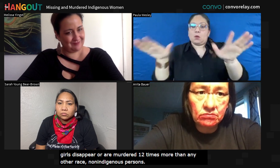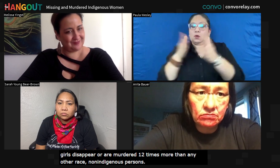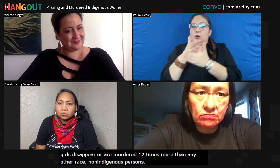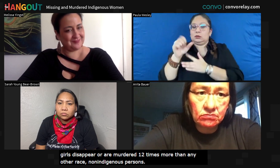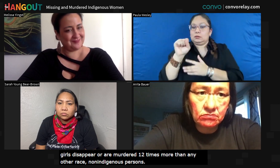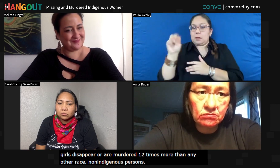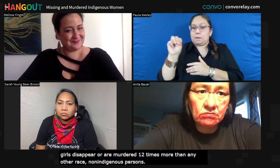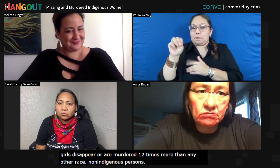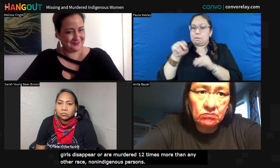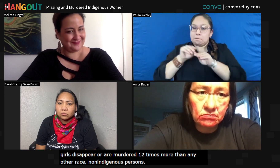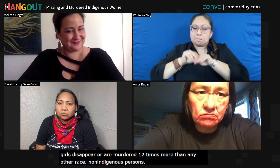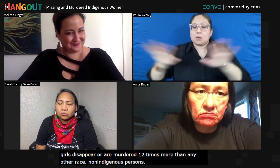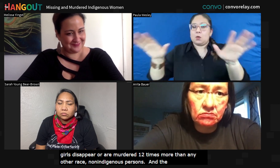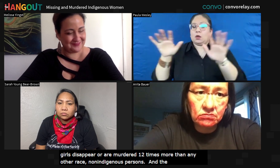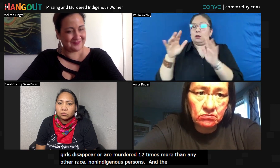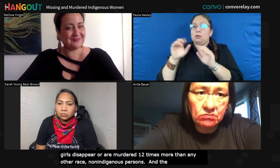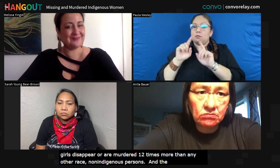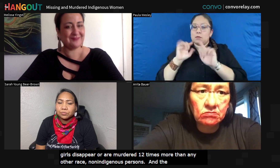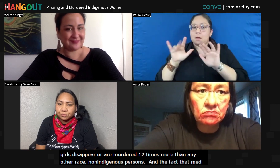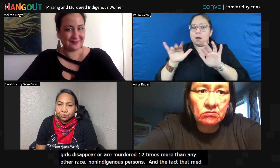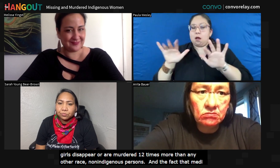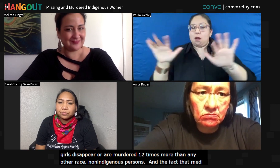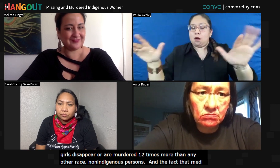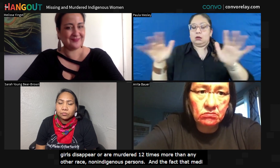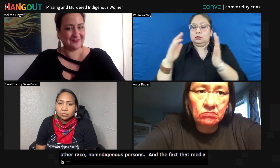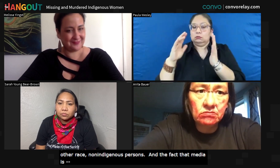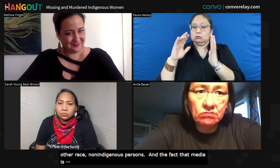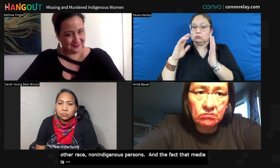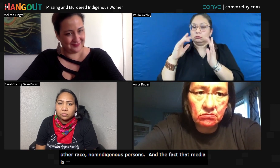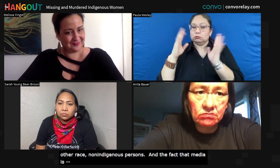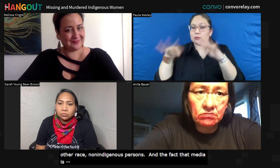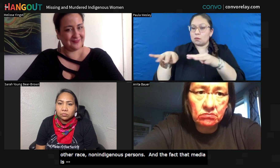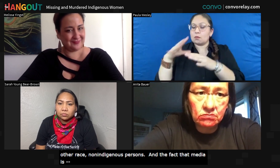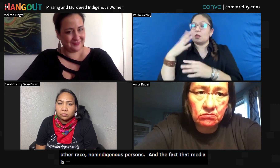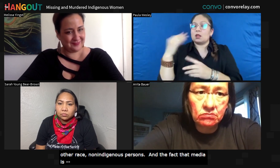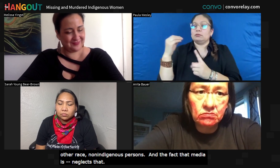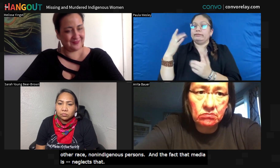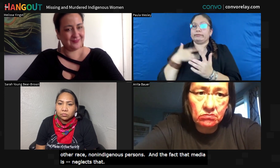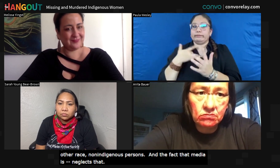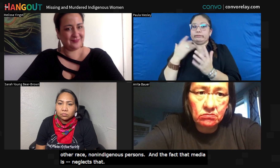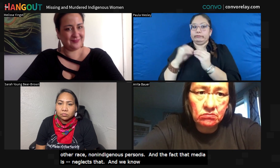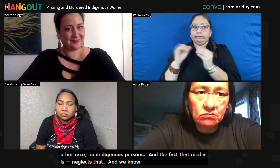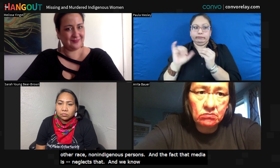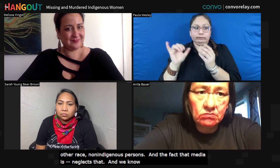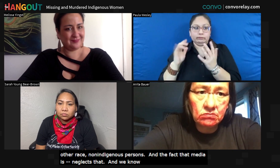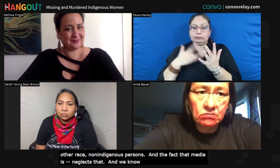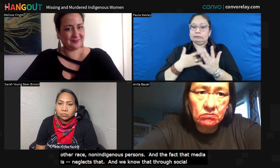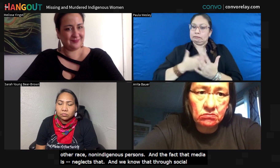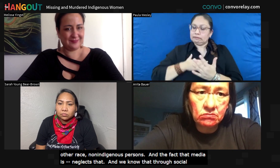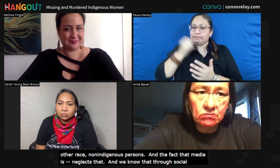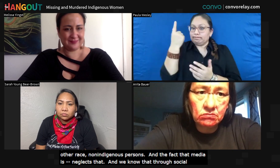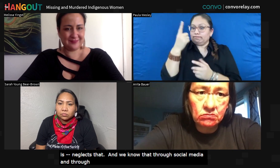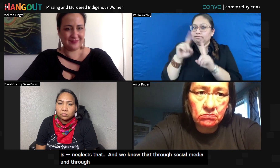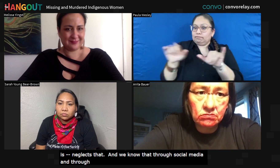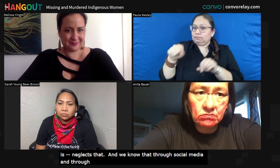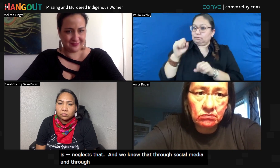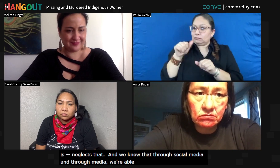that. And we know that through social media and through media, we're able to get the word out. And the fact that they wanted to get the word